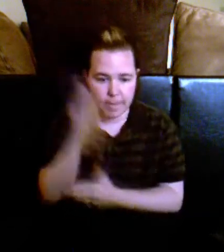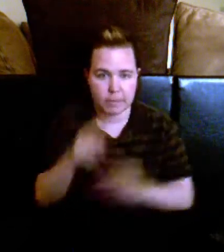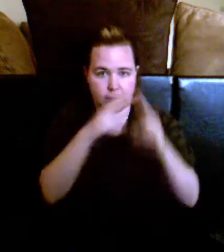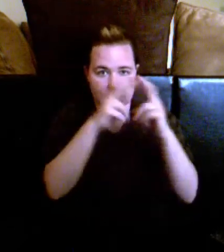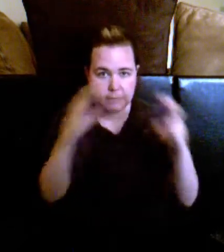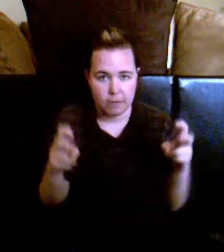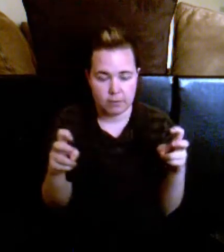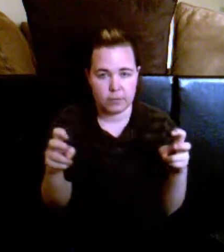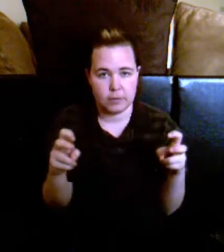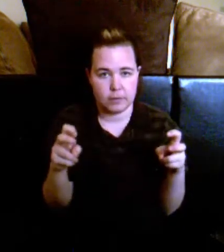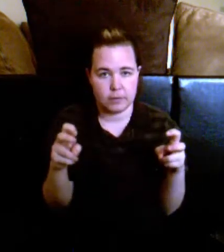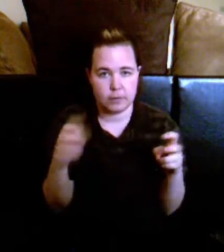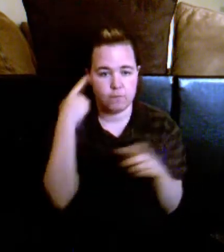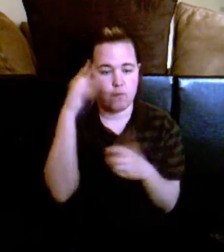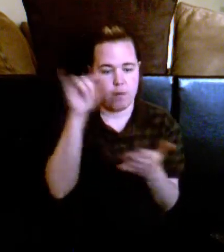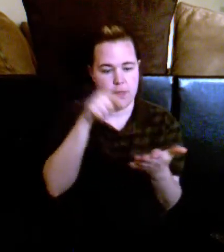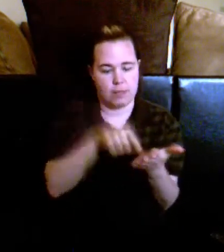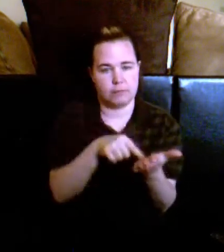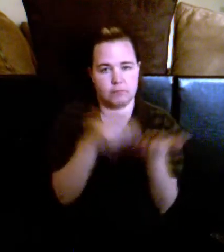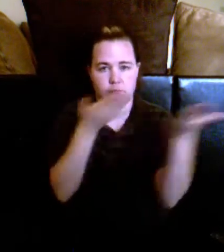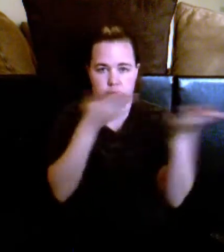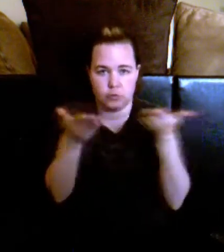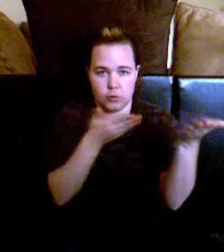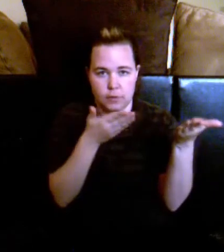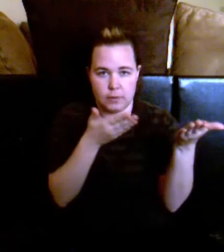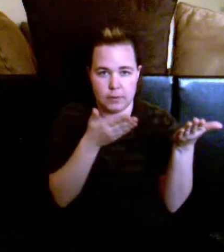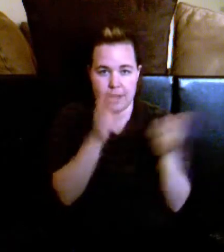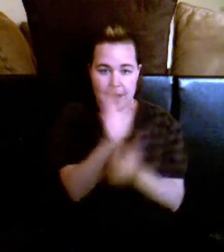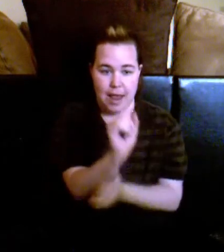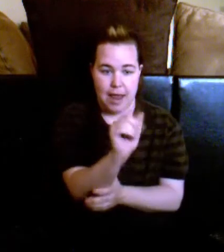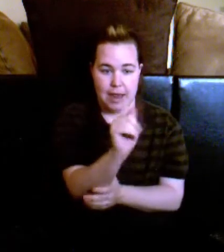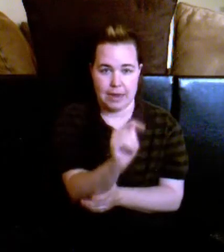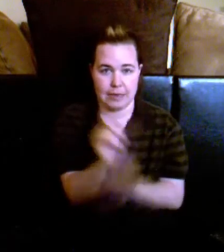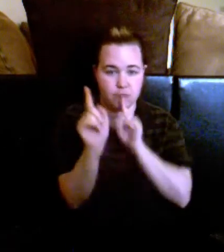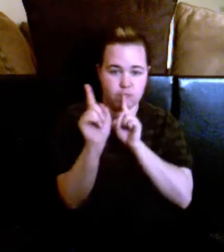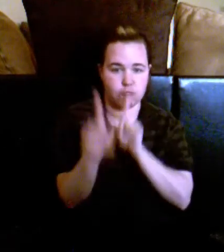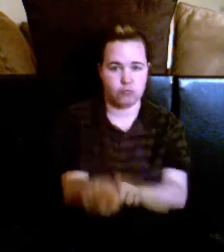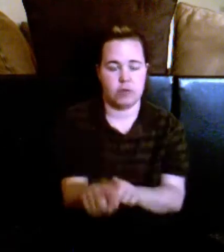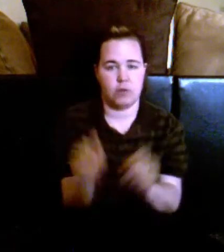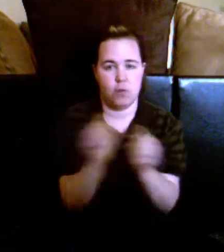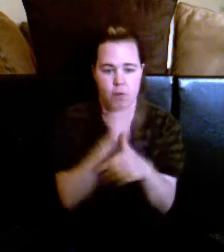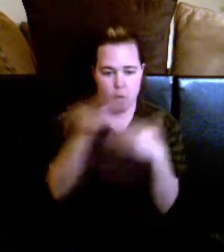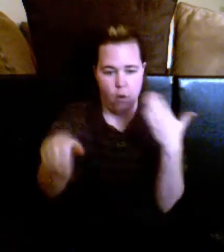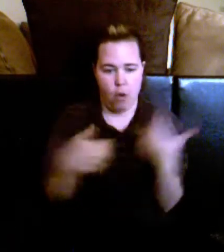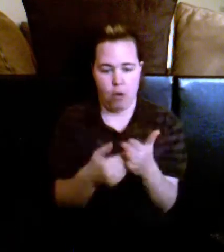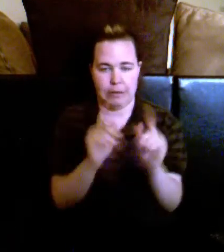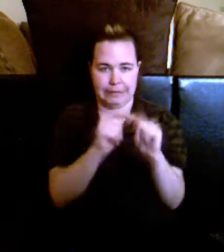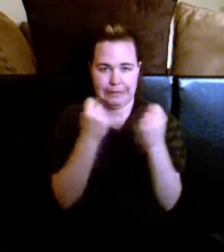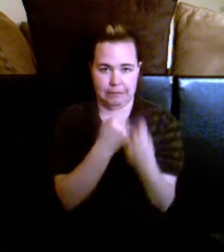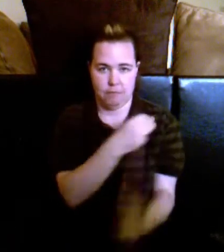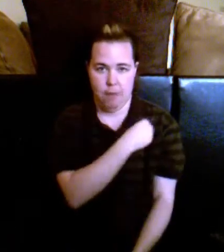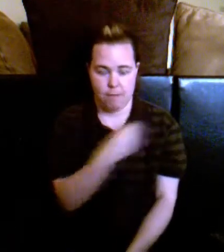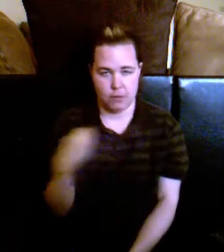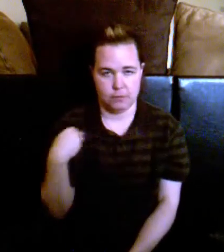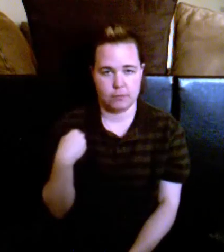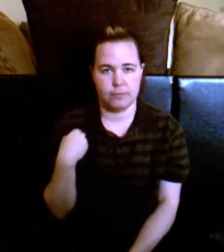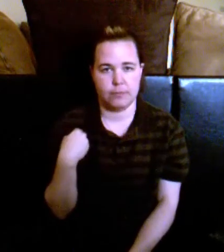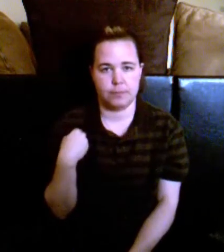evaluated for this service and the assistive technology be agreed upon by all team members. I think it should